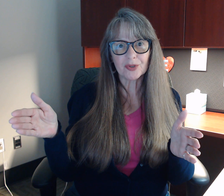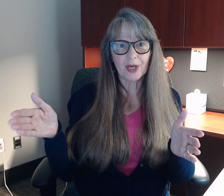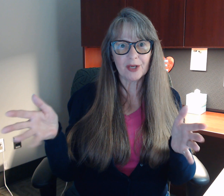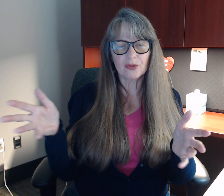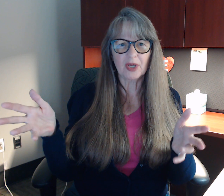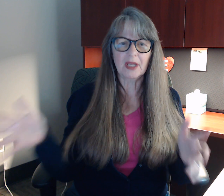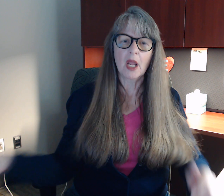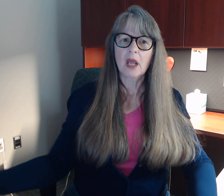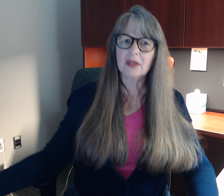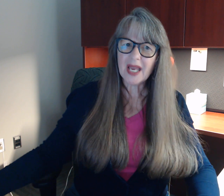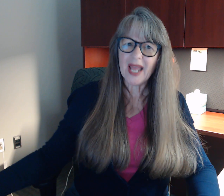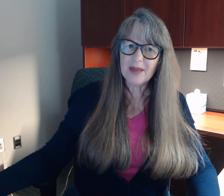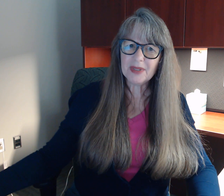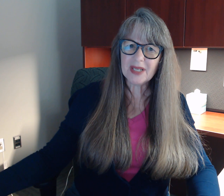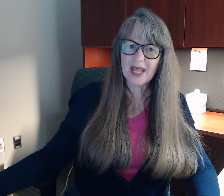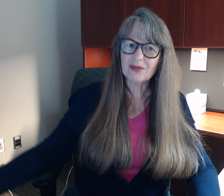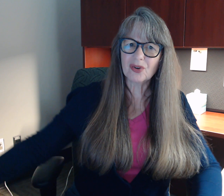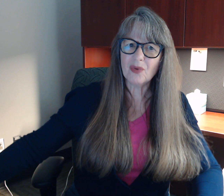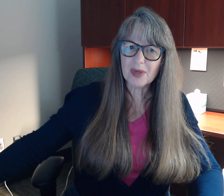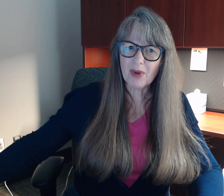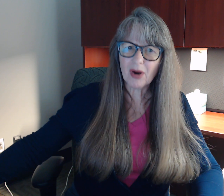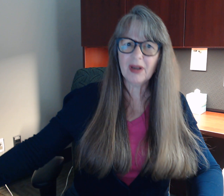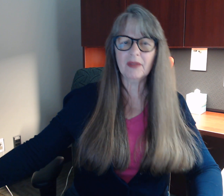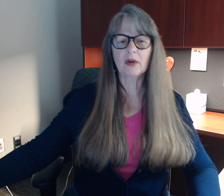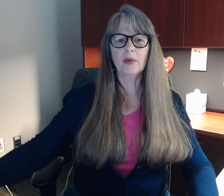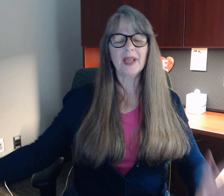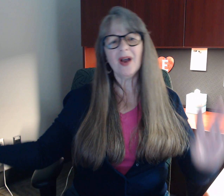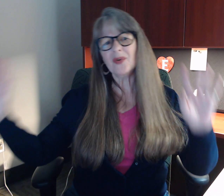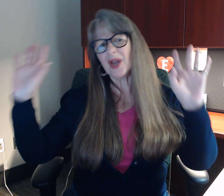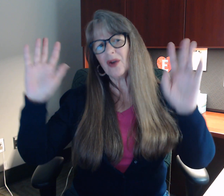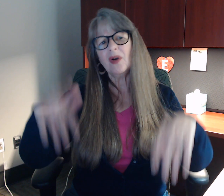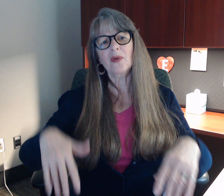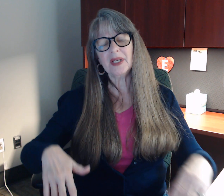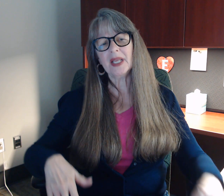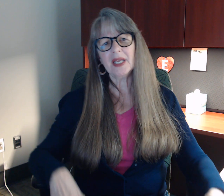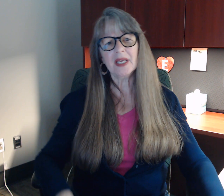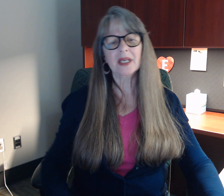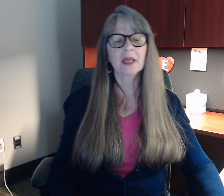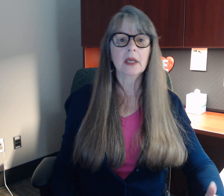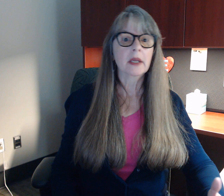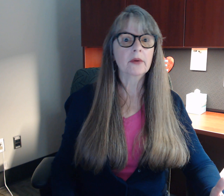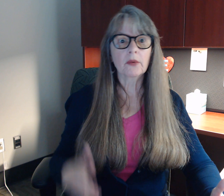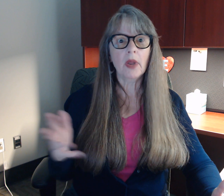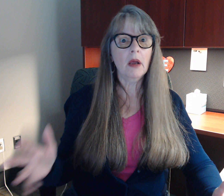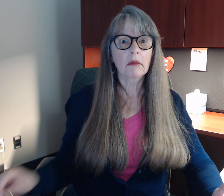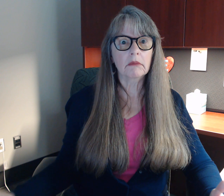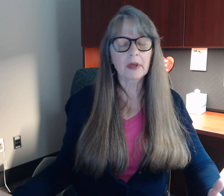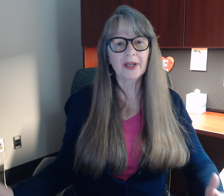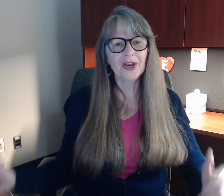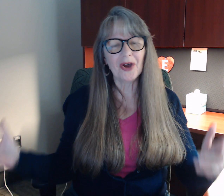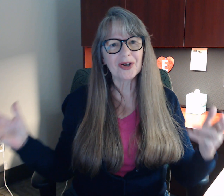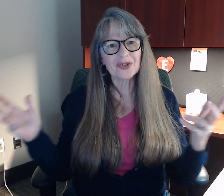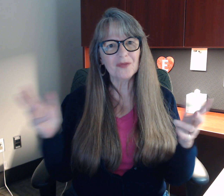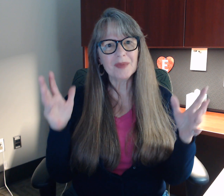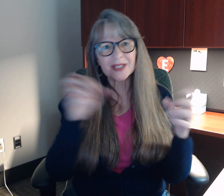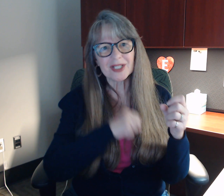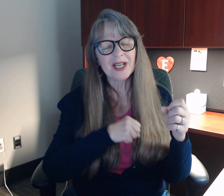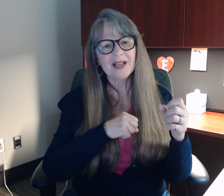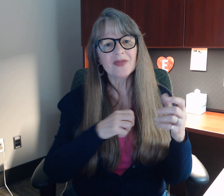because you're thinking, that happened today, are you going tomorrow? And they're going, no, I already did. And you're going, oh, because you've missed